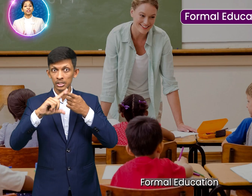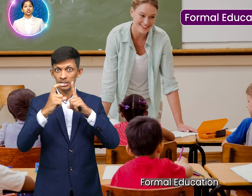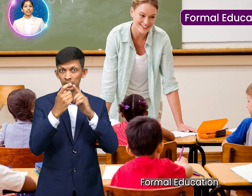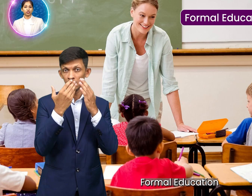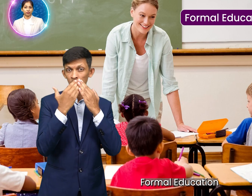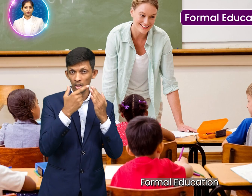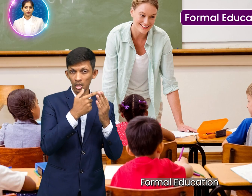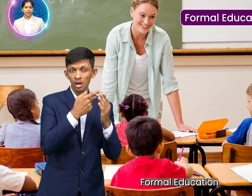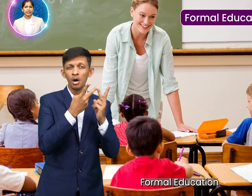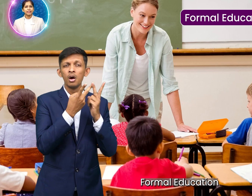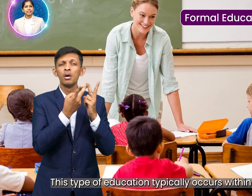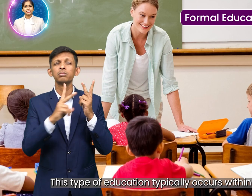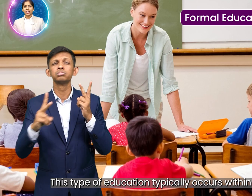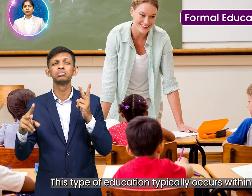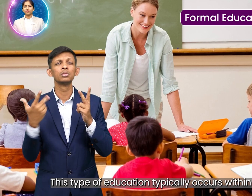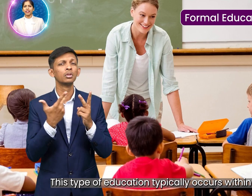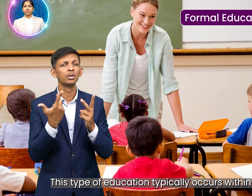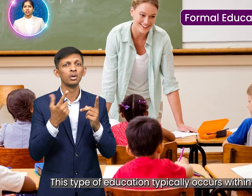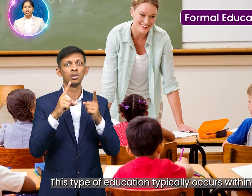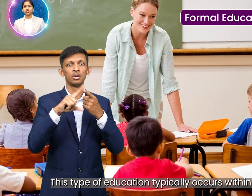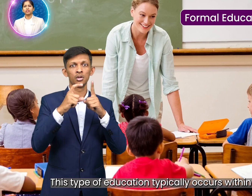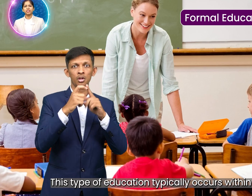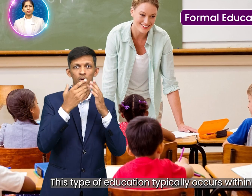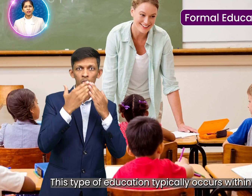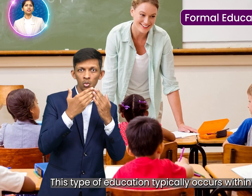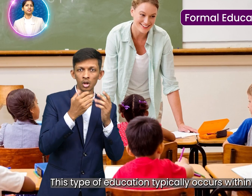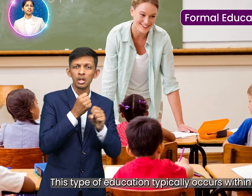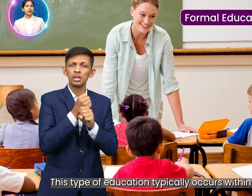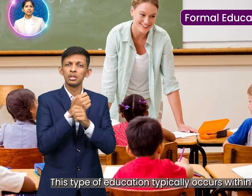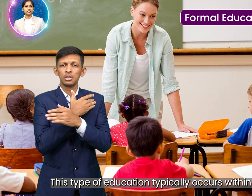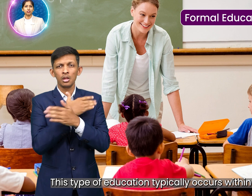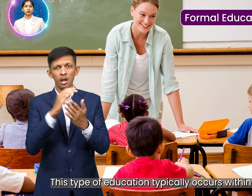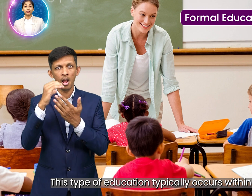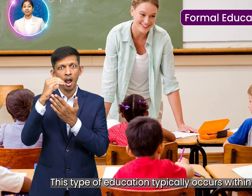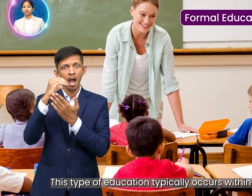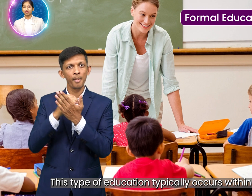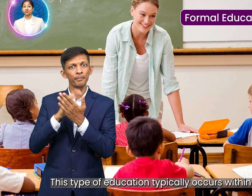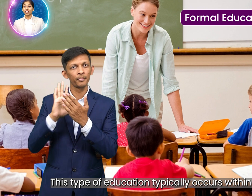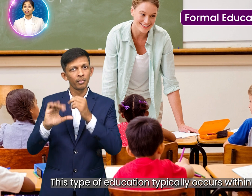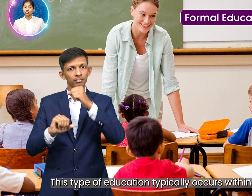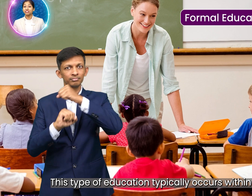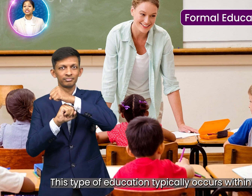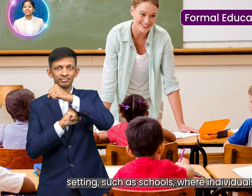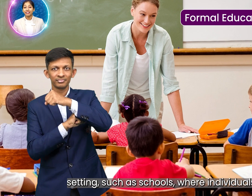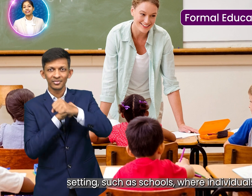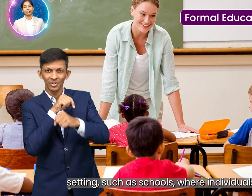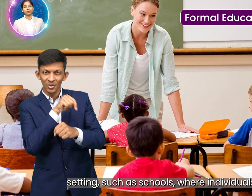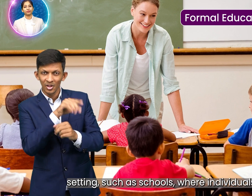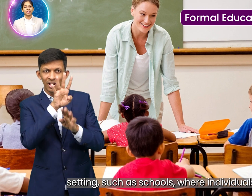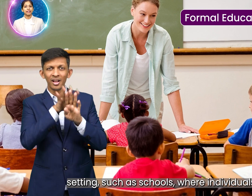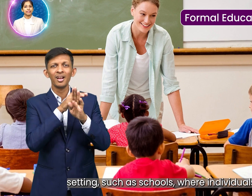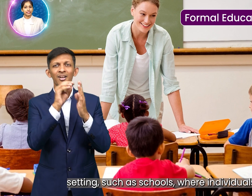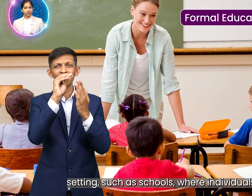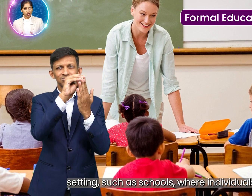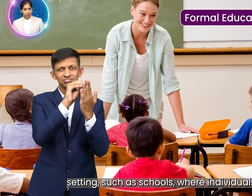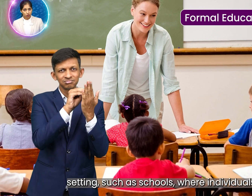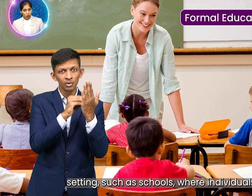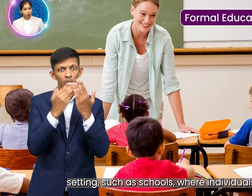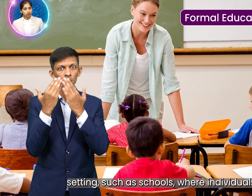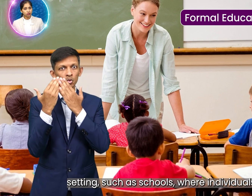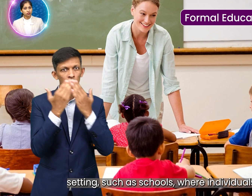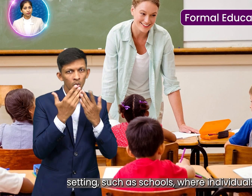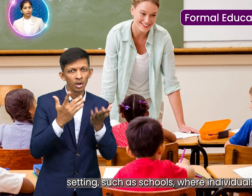Formal education. This type of education typically occurs within a structured setting, such